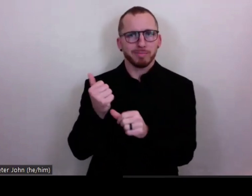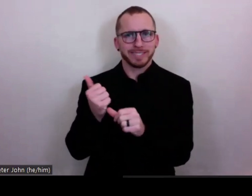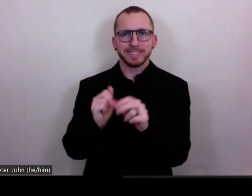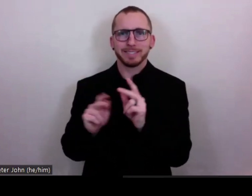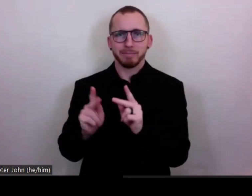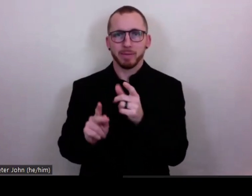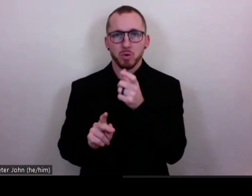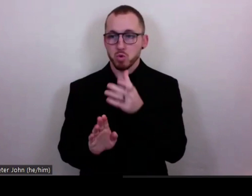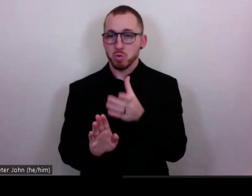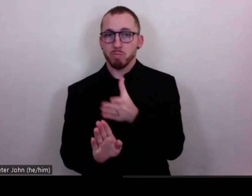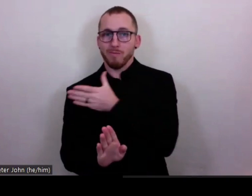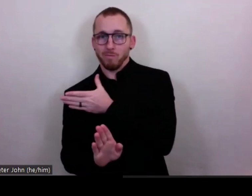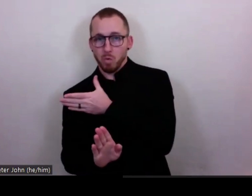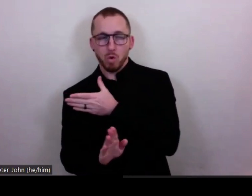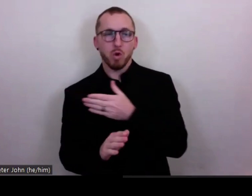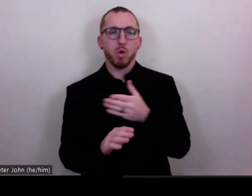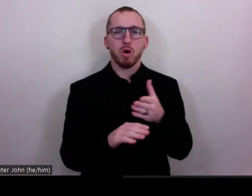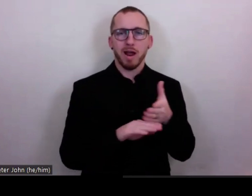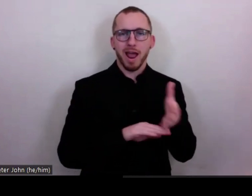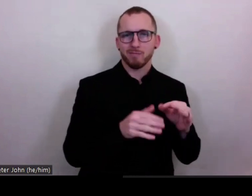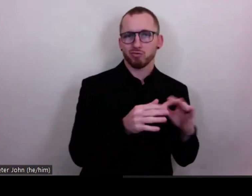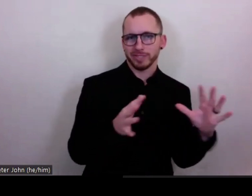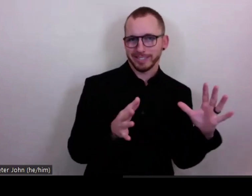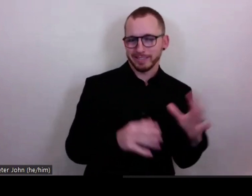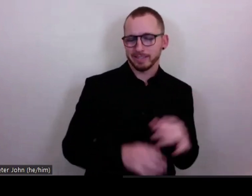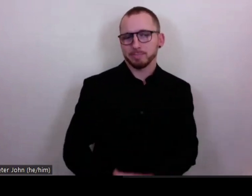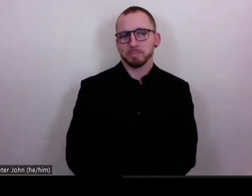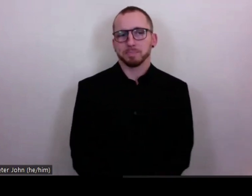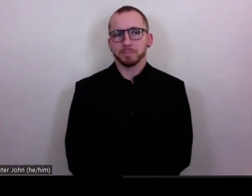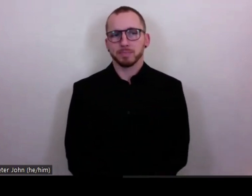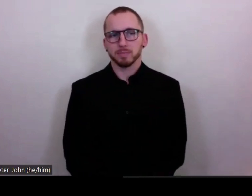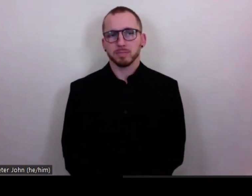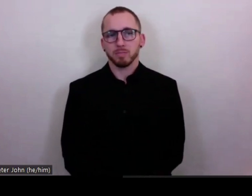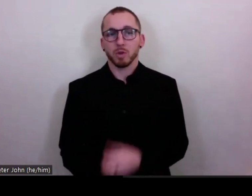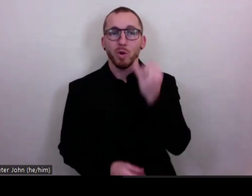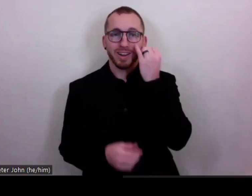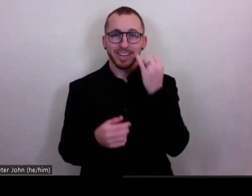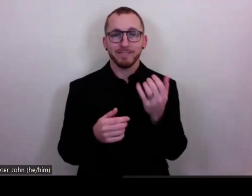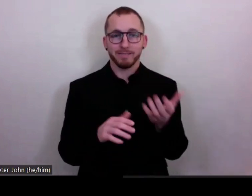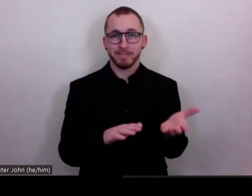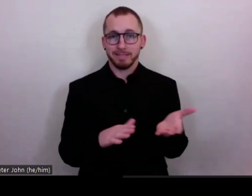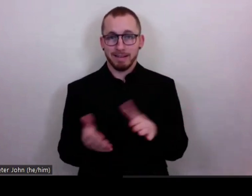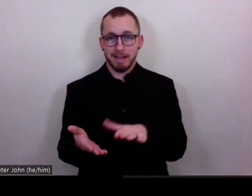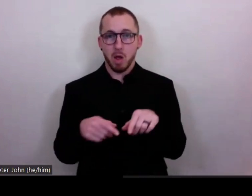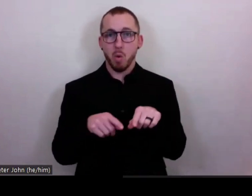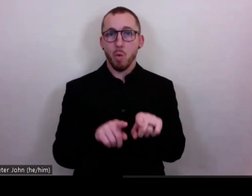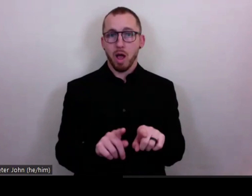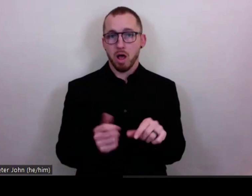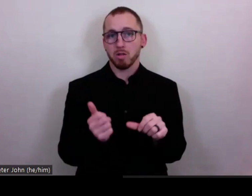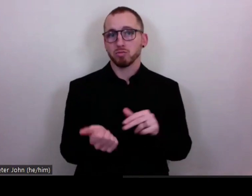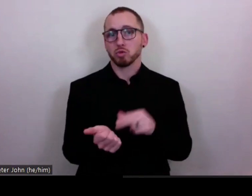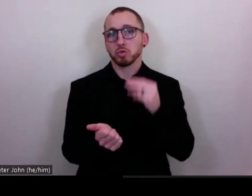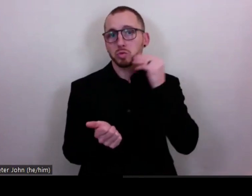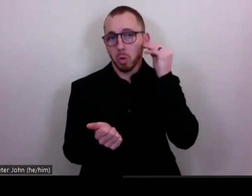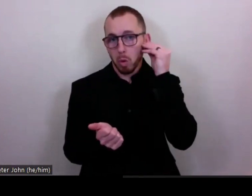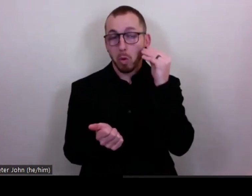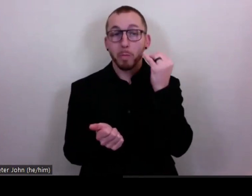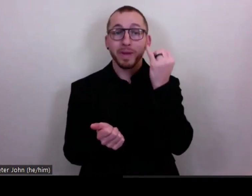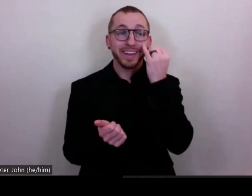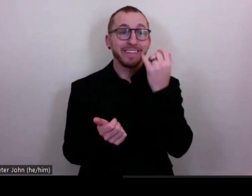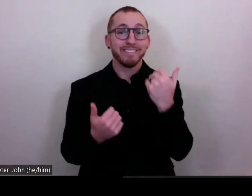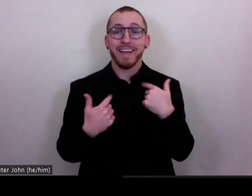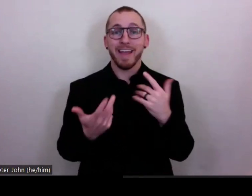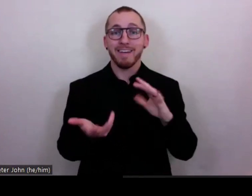they come out of a nursing home, or if they died while they were in a nursing home and there was some issue that